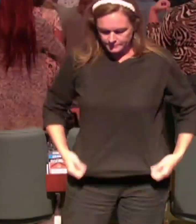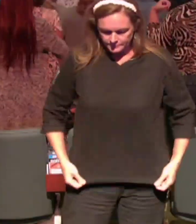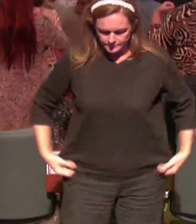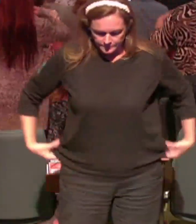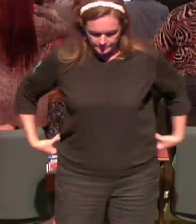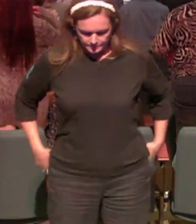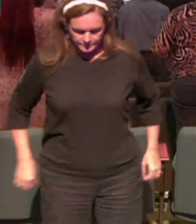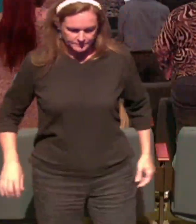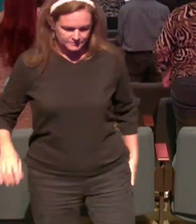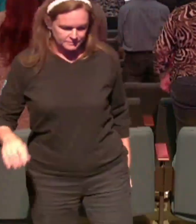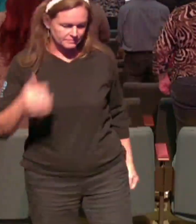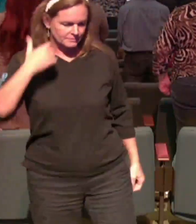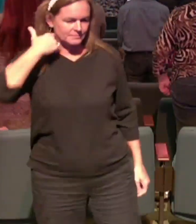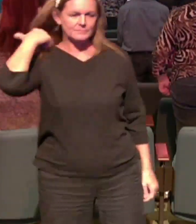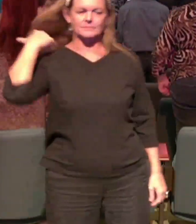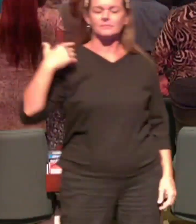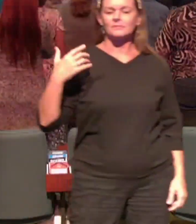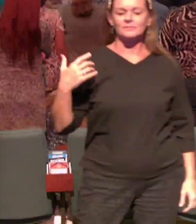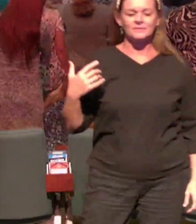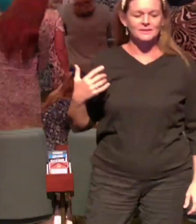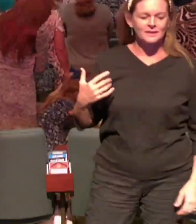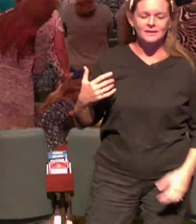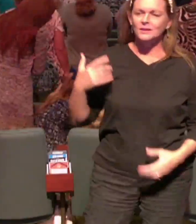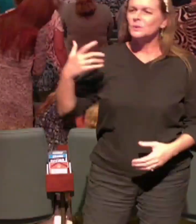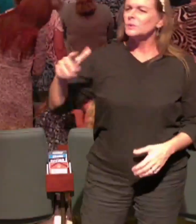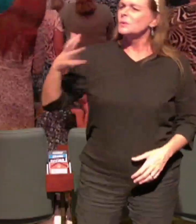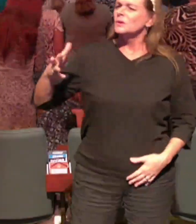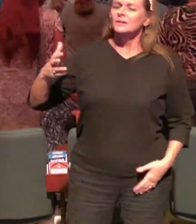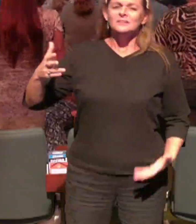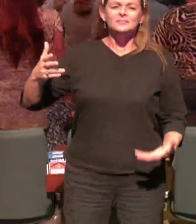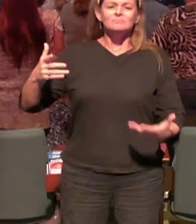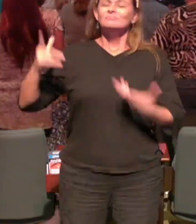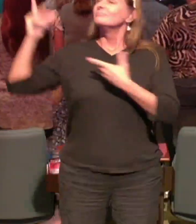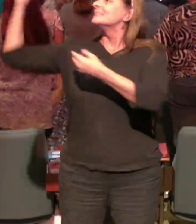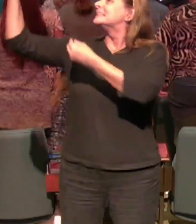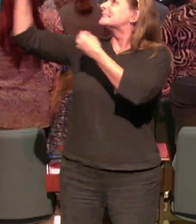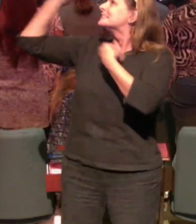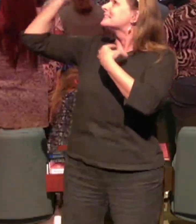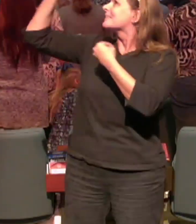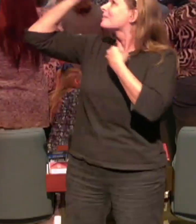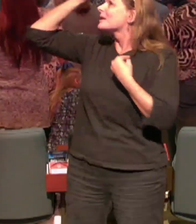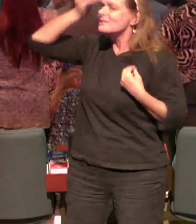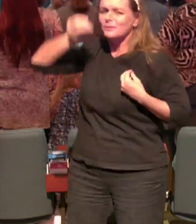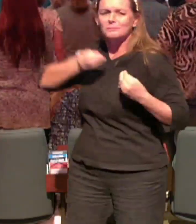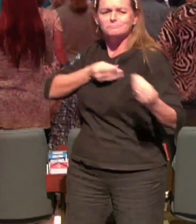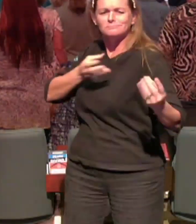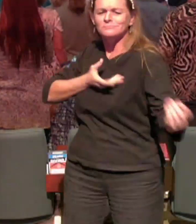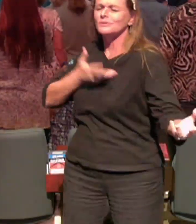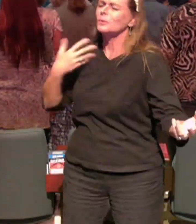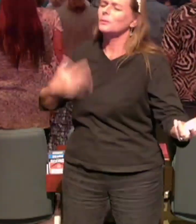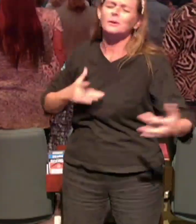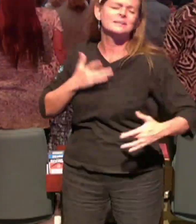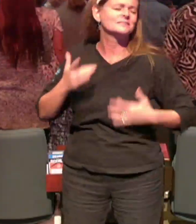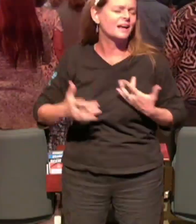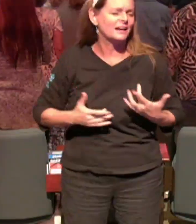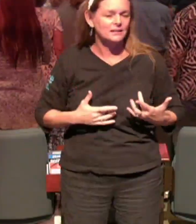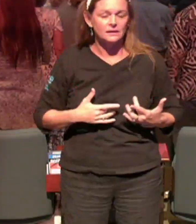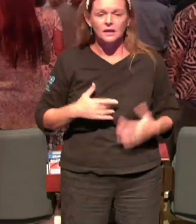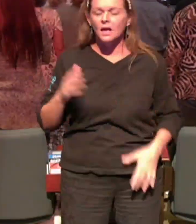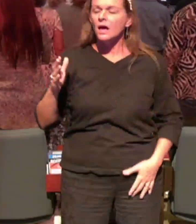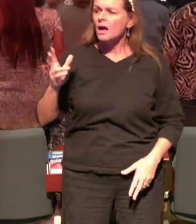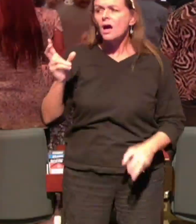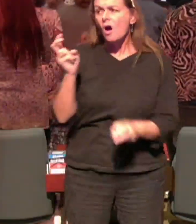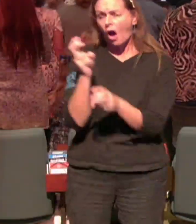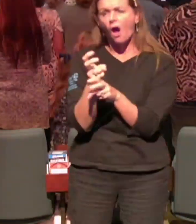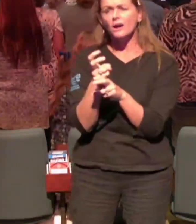to preach this word this weekend because I know that there are some people here today that are going to get set free, that the darkness is going